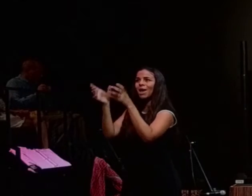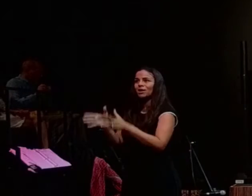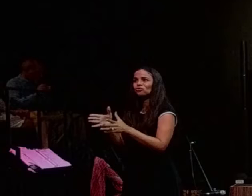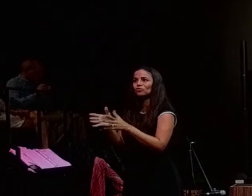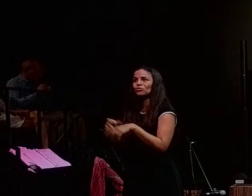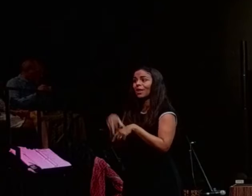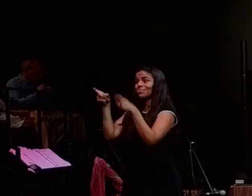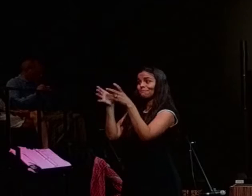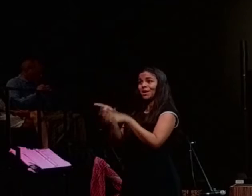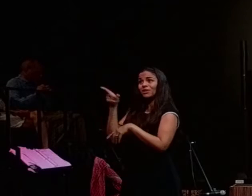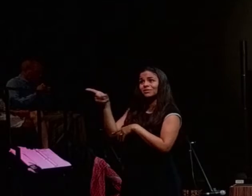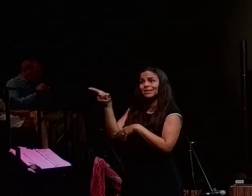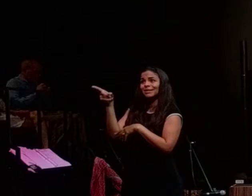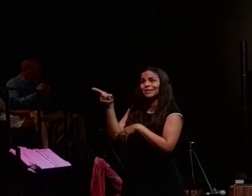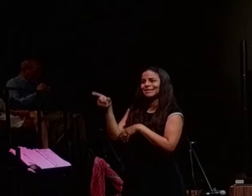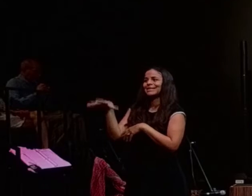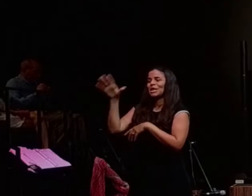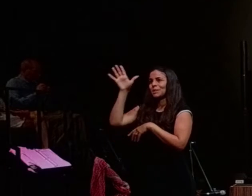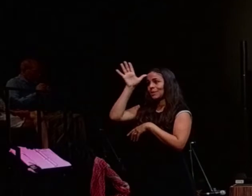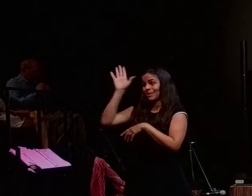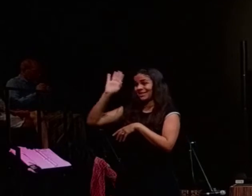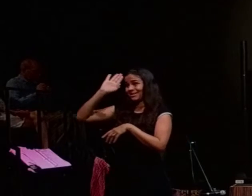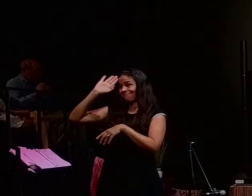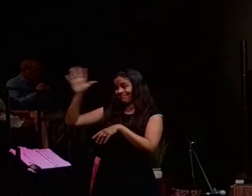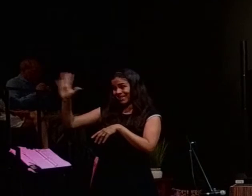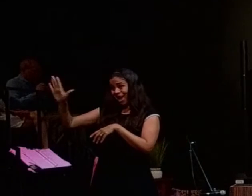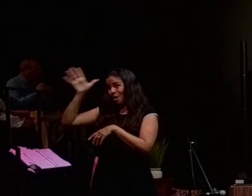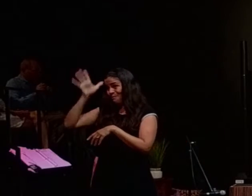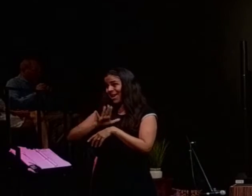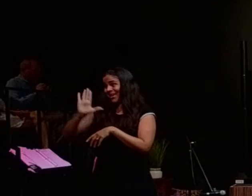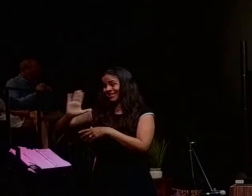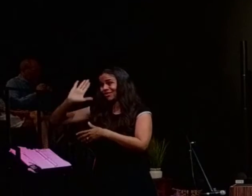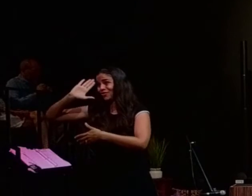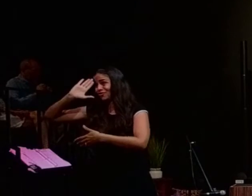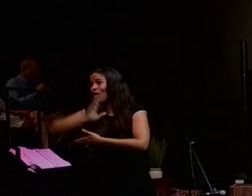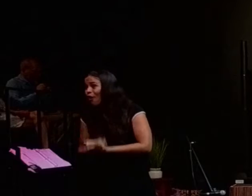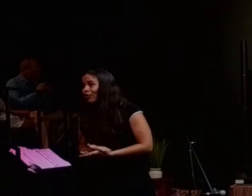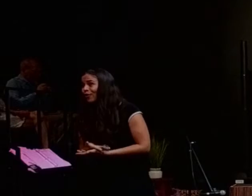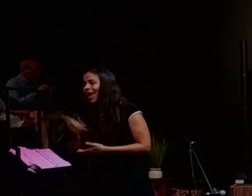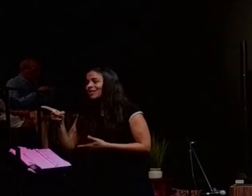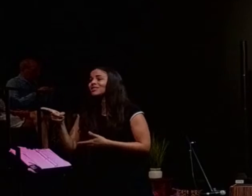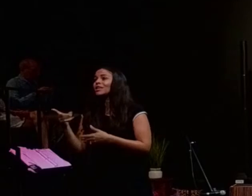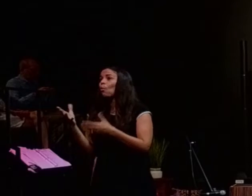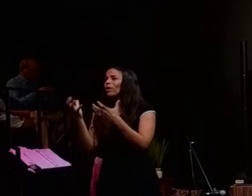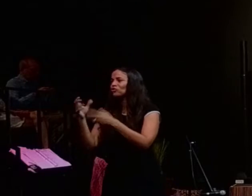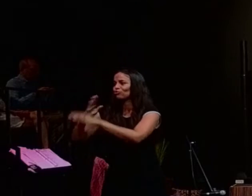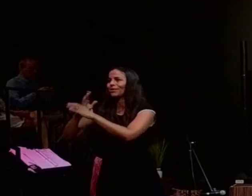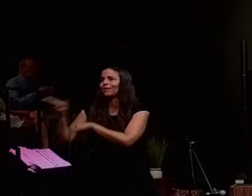to find out the manager was this man's daughter, and she tried to cover for him. You know, she